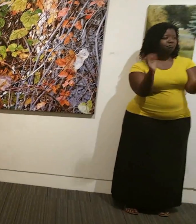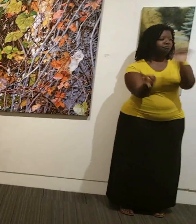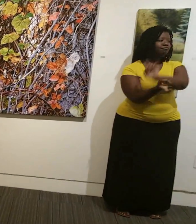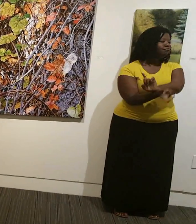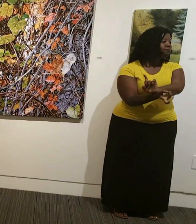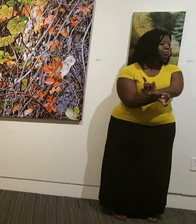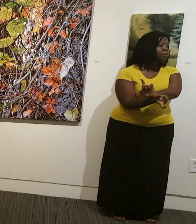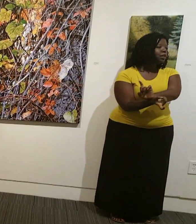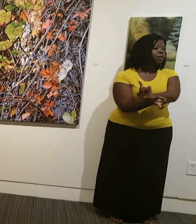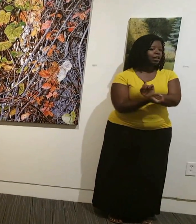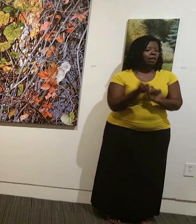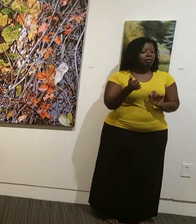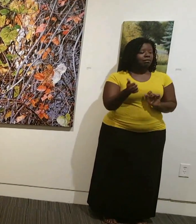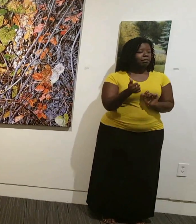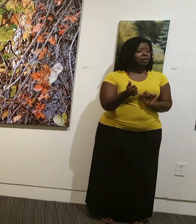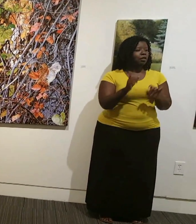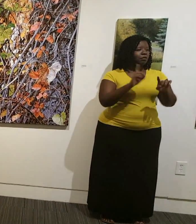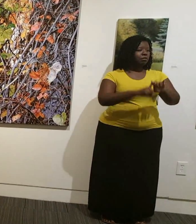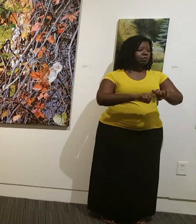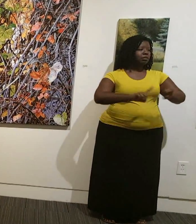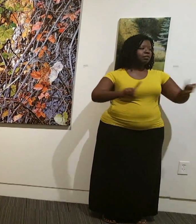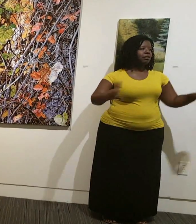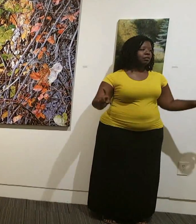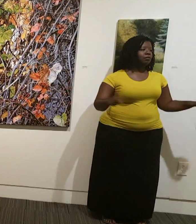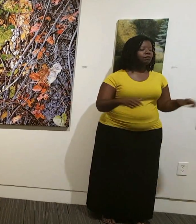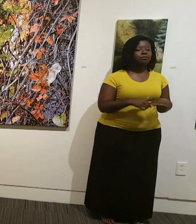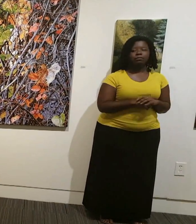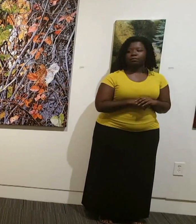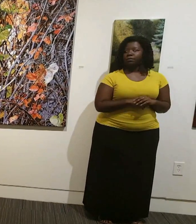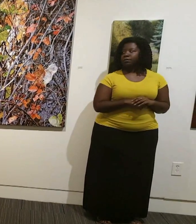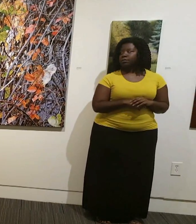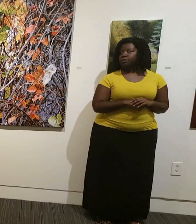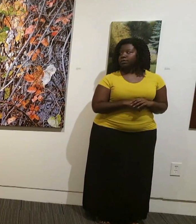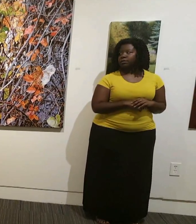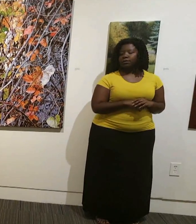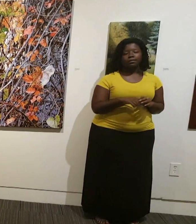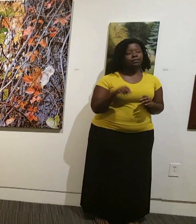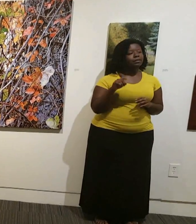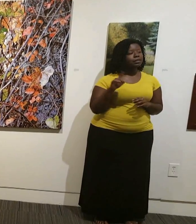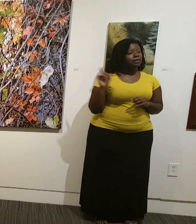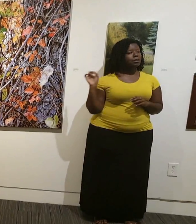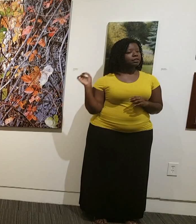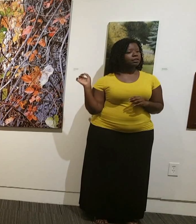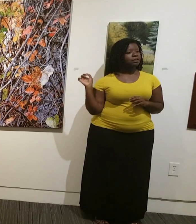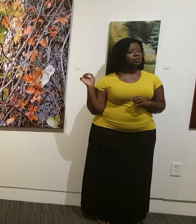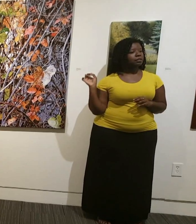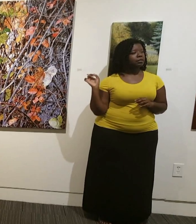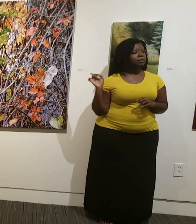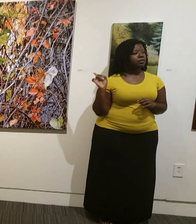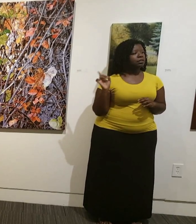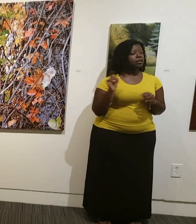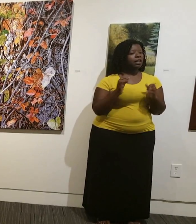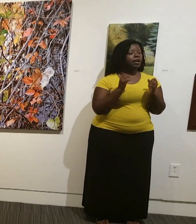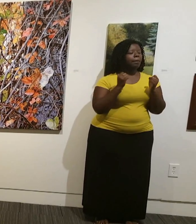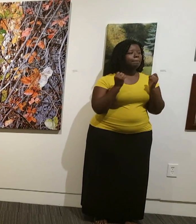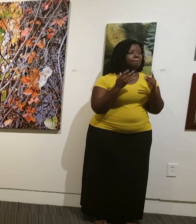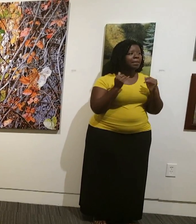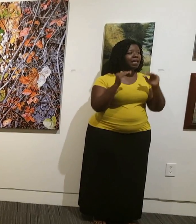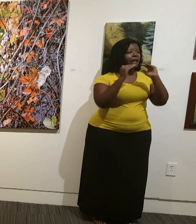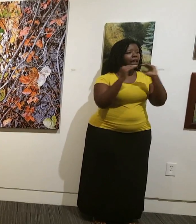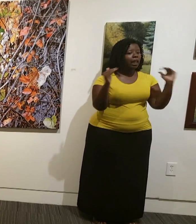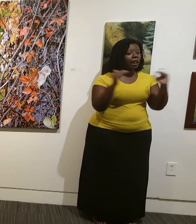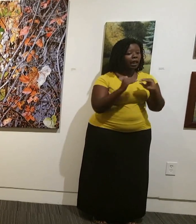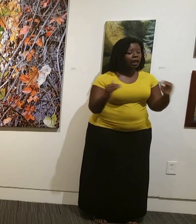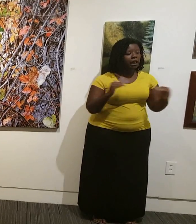becomes a thing into itself in the painting process. It's done with lots and lots and lots of layers of